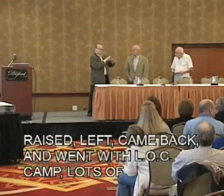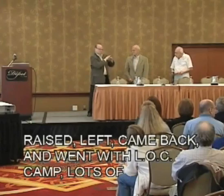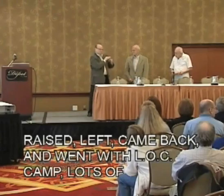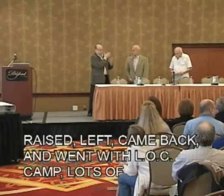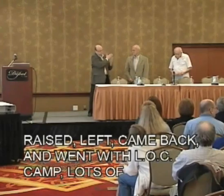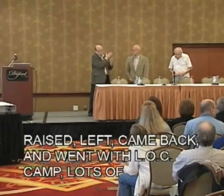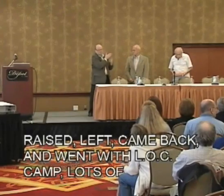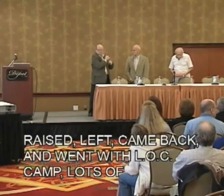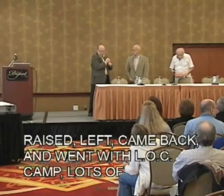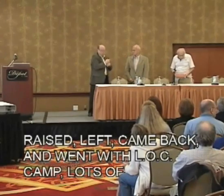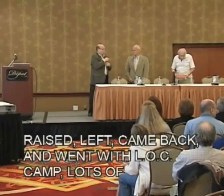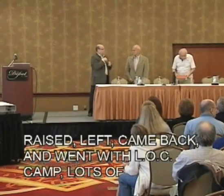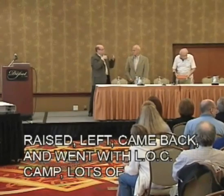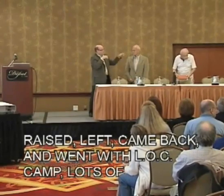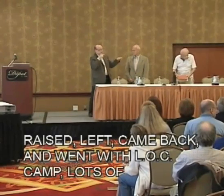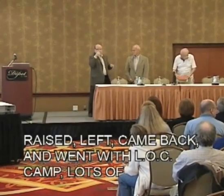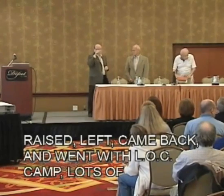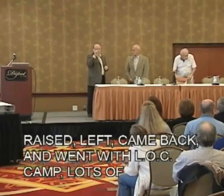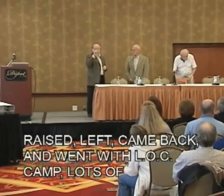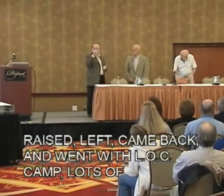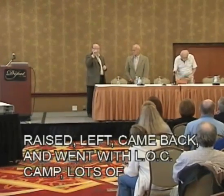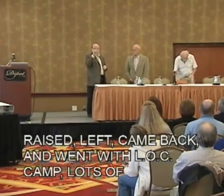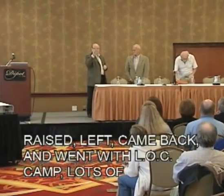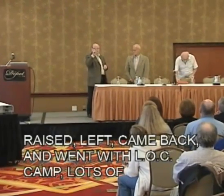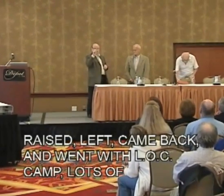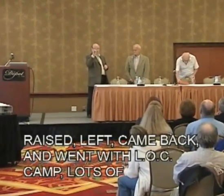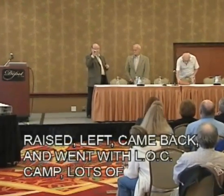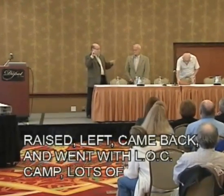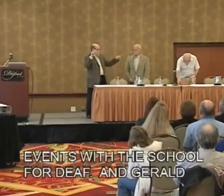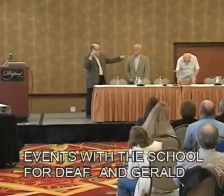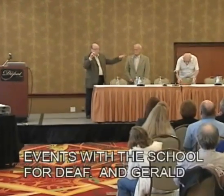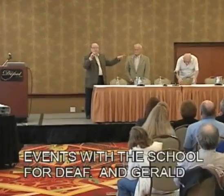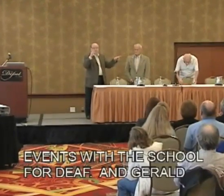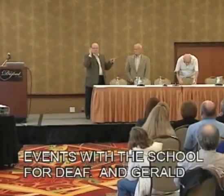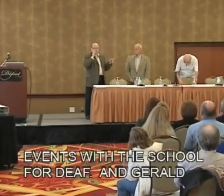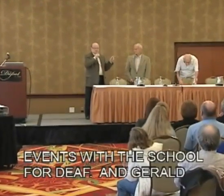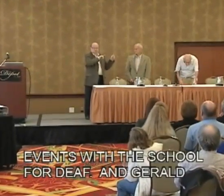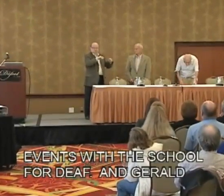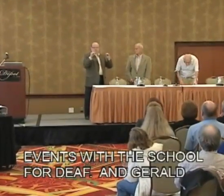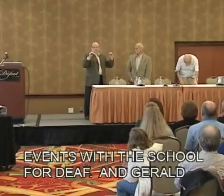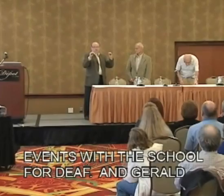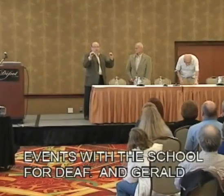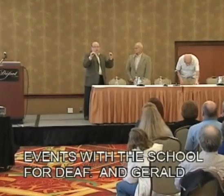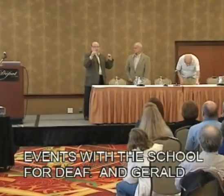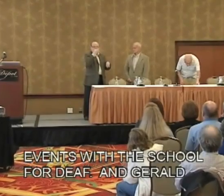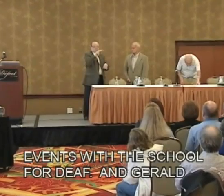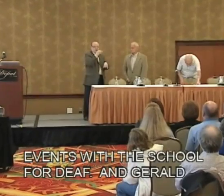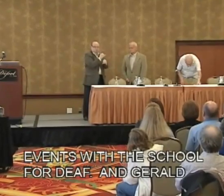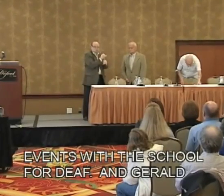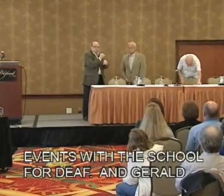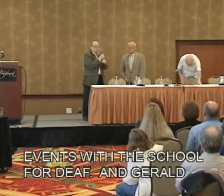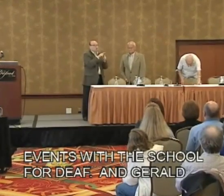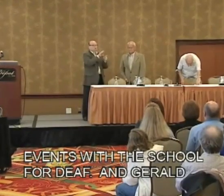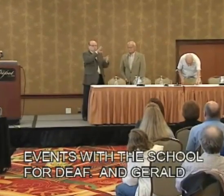YLC camp, lots of events with the School for the Deaf and Gerald Burstein, standing next to him, taught at Fair Boat,